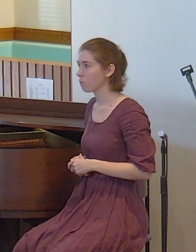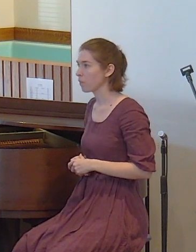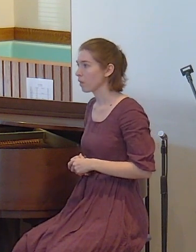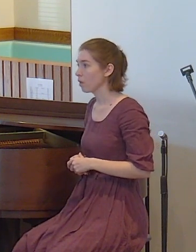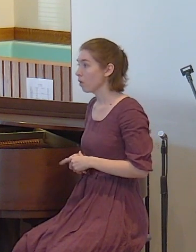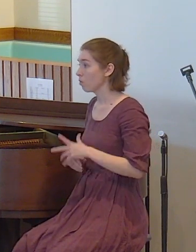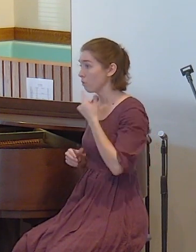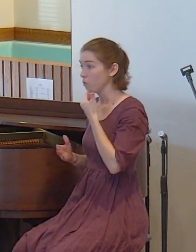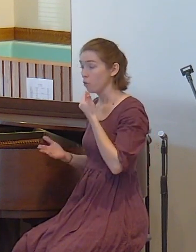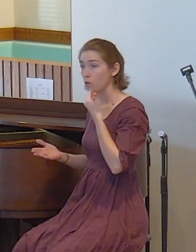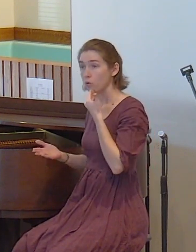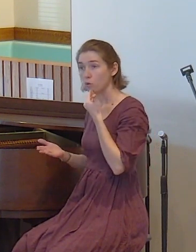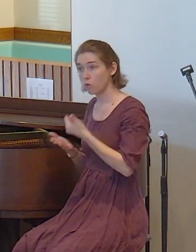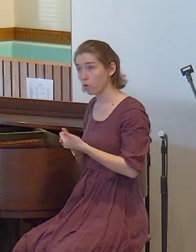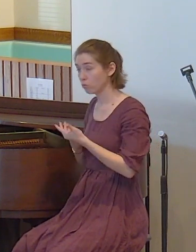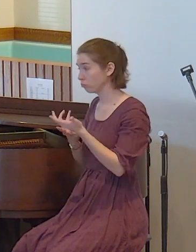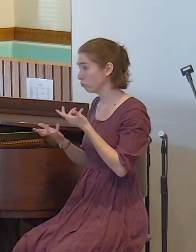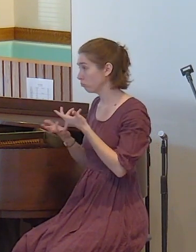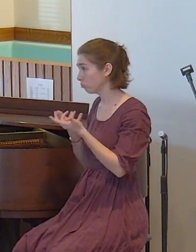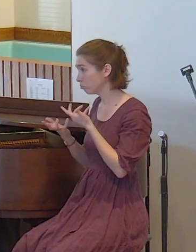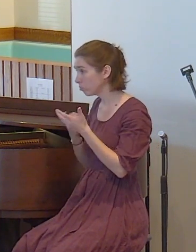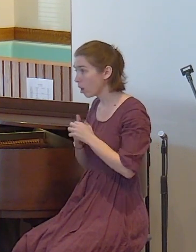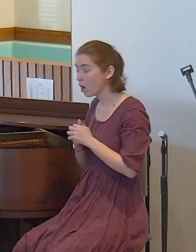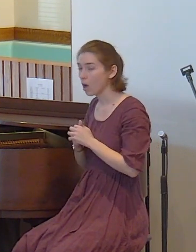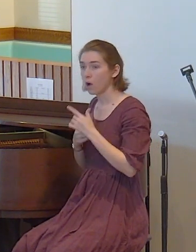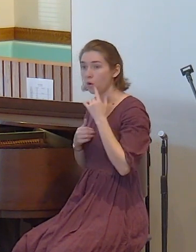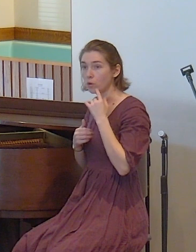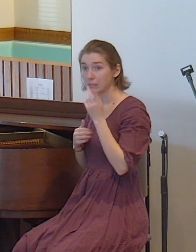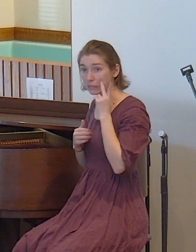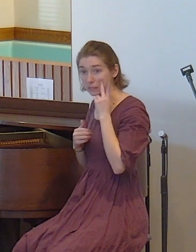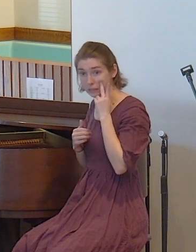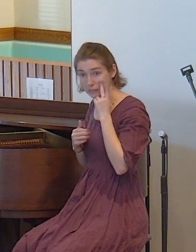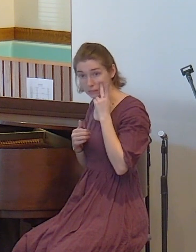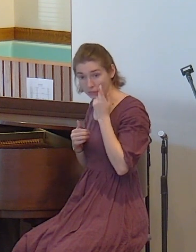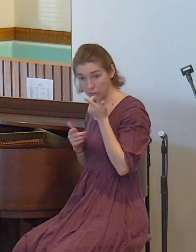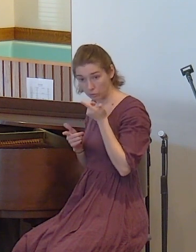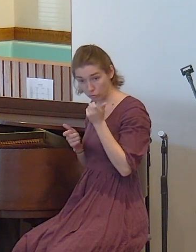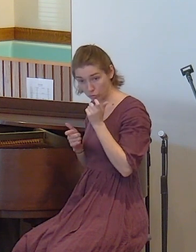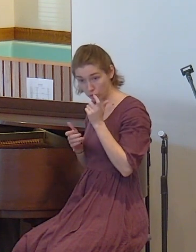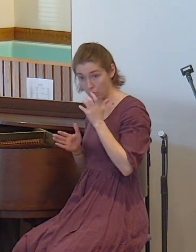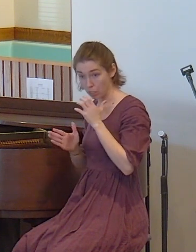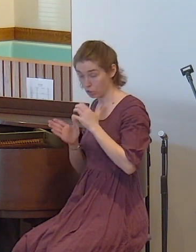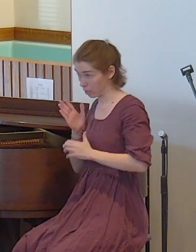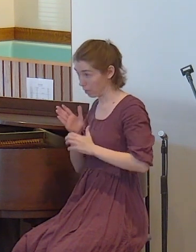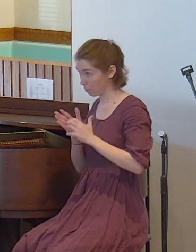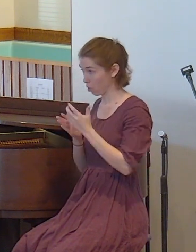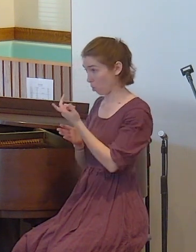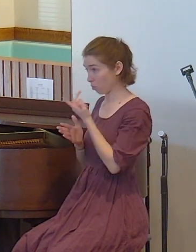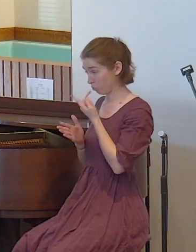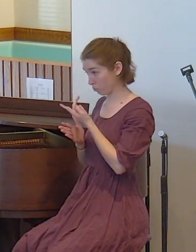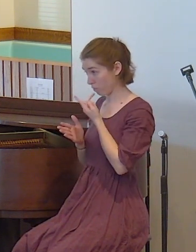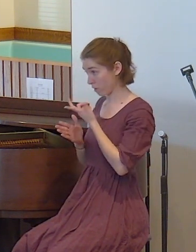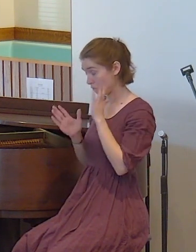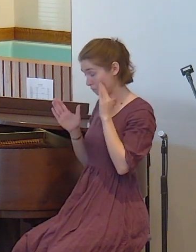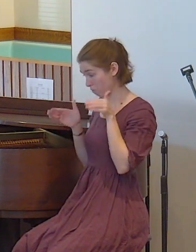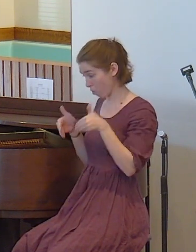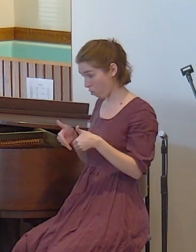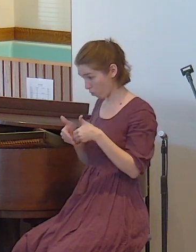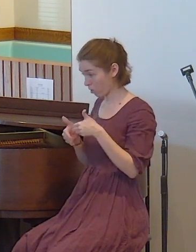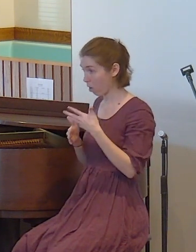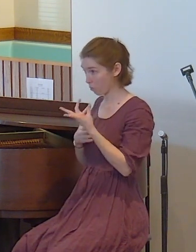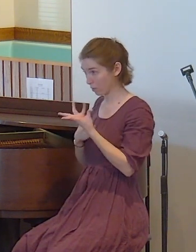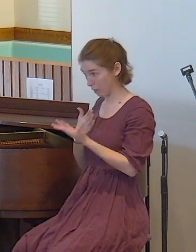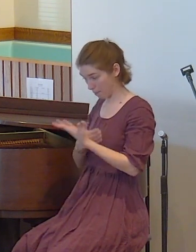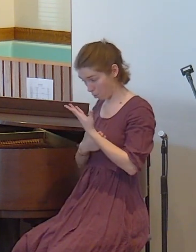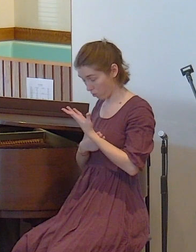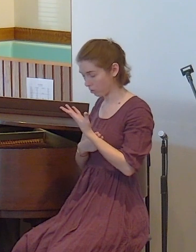And we had a great conversation that morning. We're going to look at really quickly the chapter that Raoul and I really focused on Wednesday